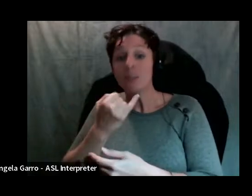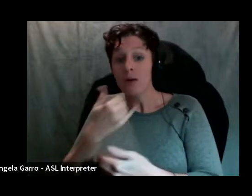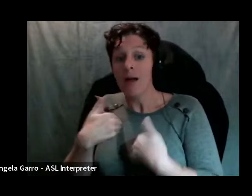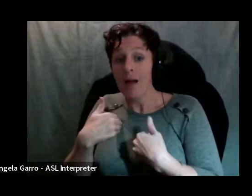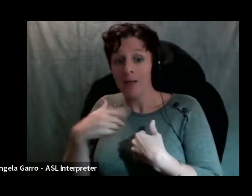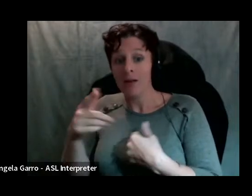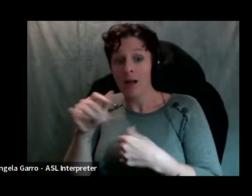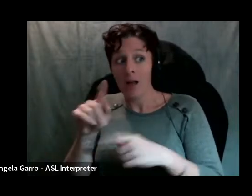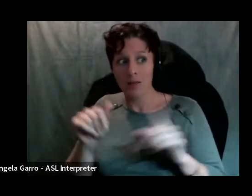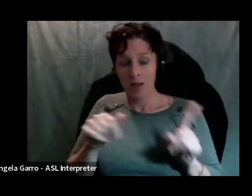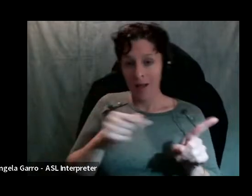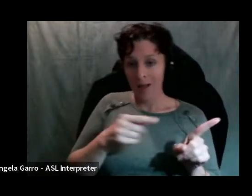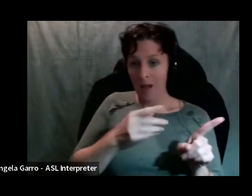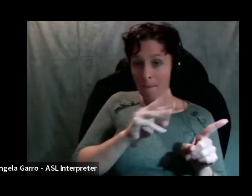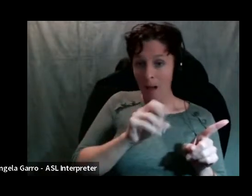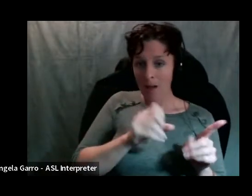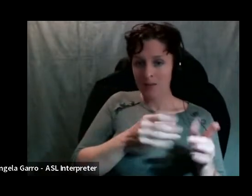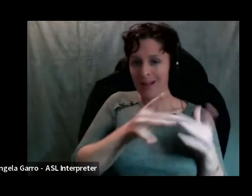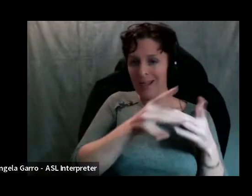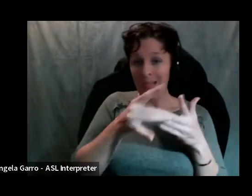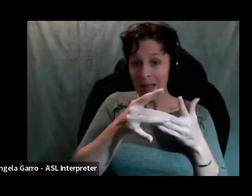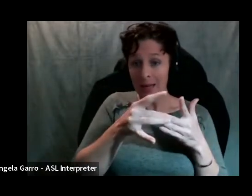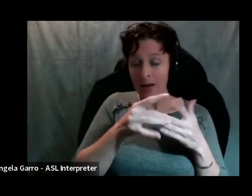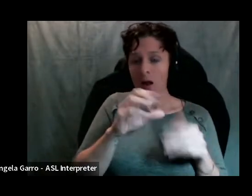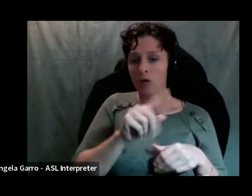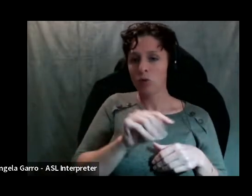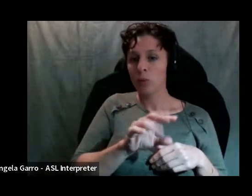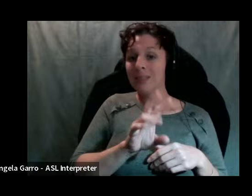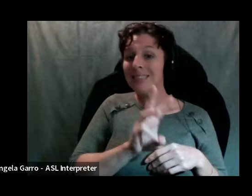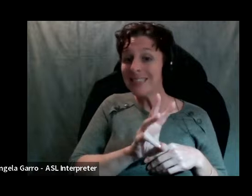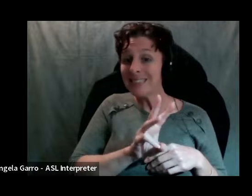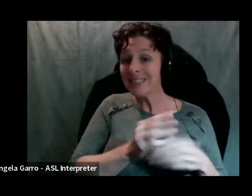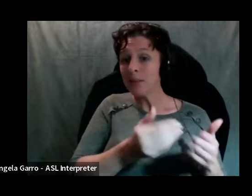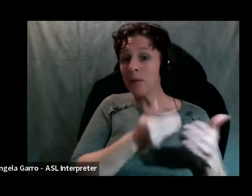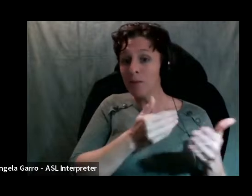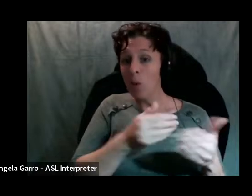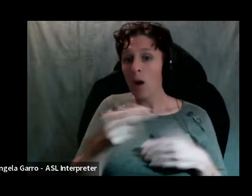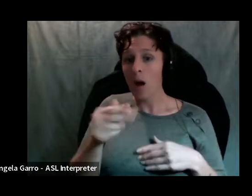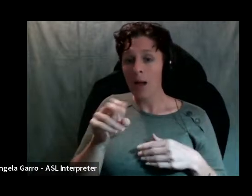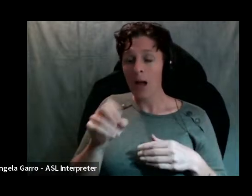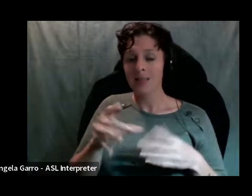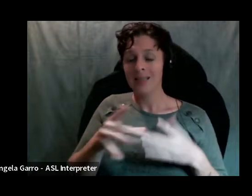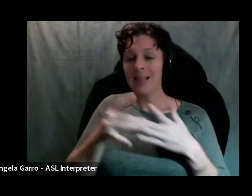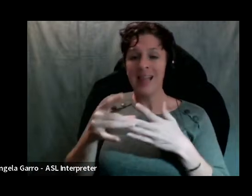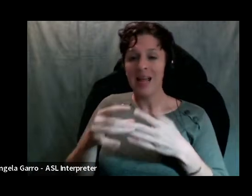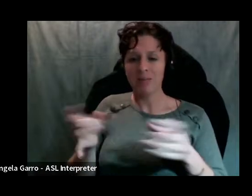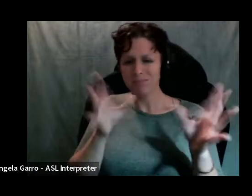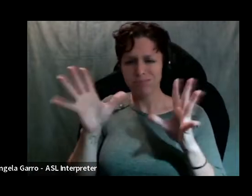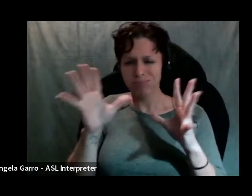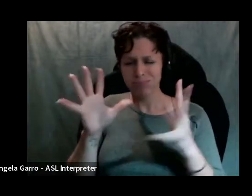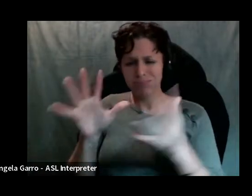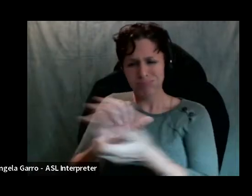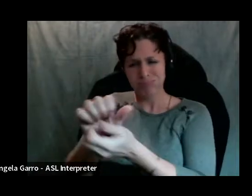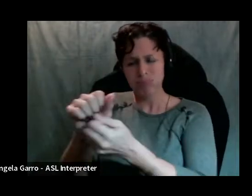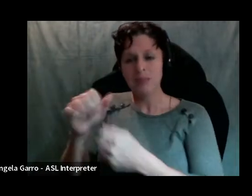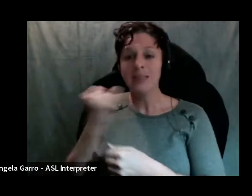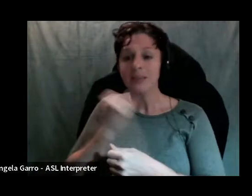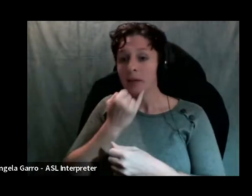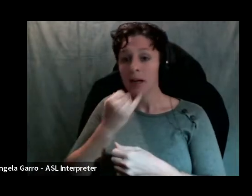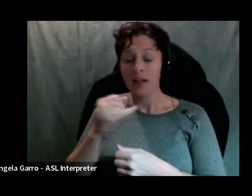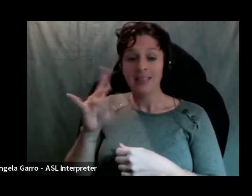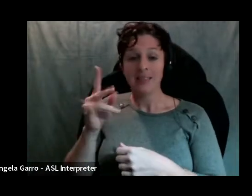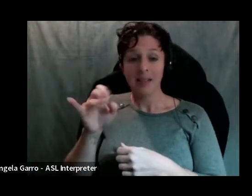terrorist organization Hamas on October 6th, before Hamas led the brutal massacre of Israeli civilians, which included the